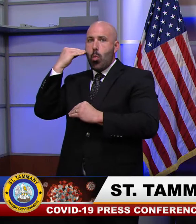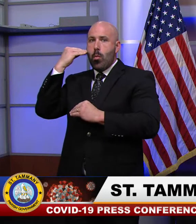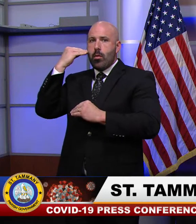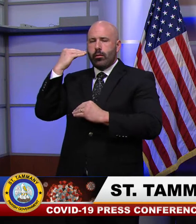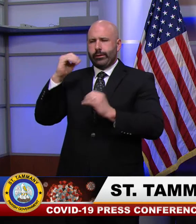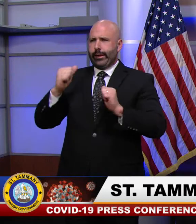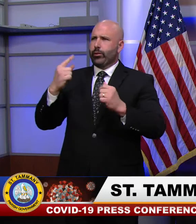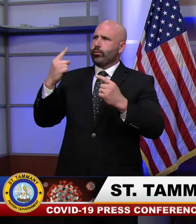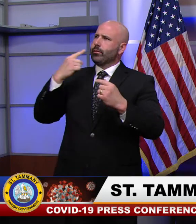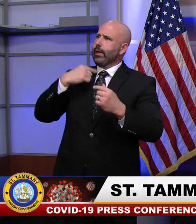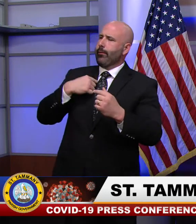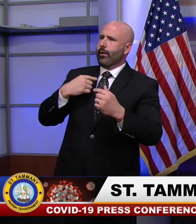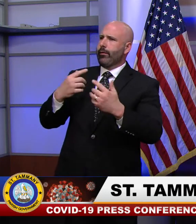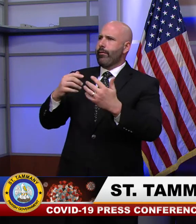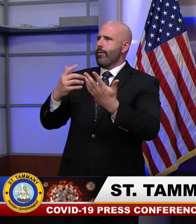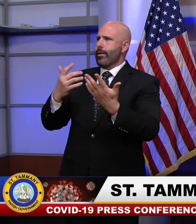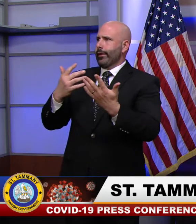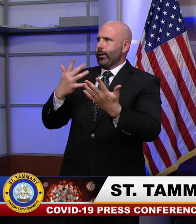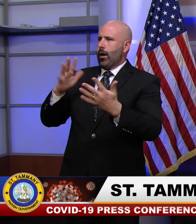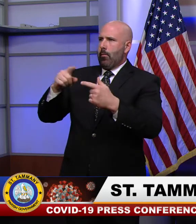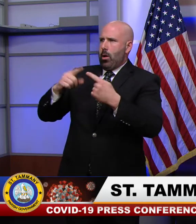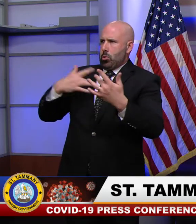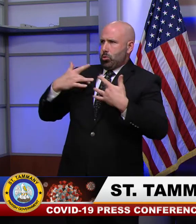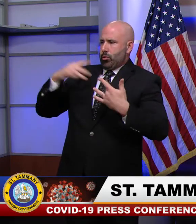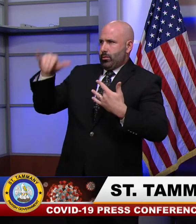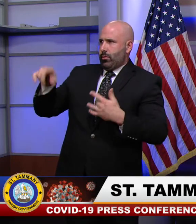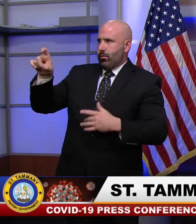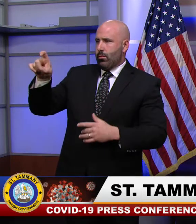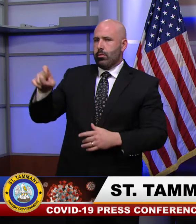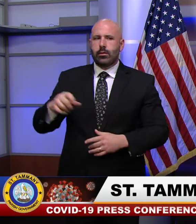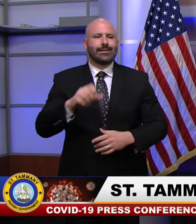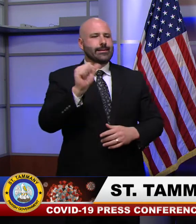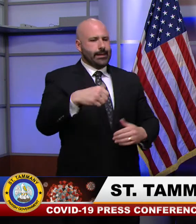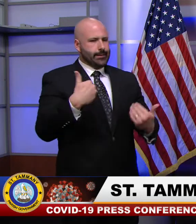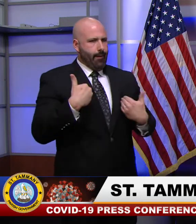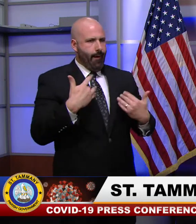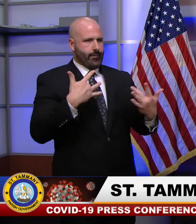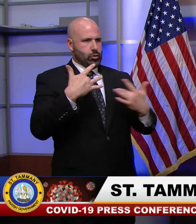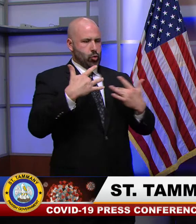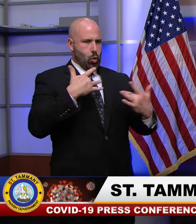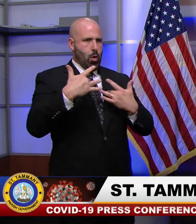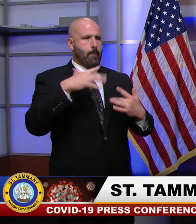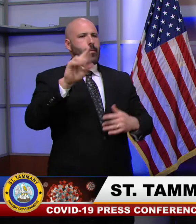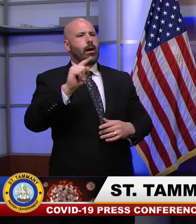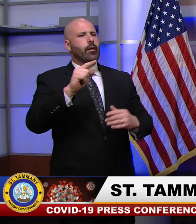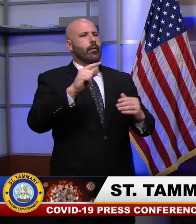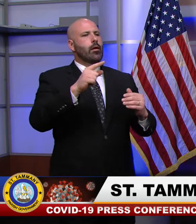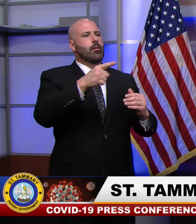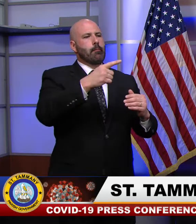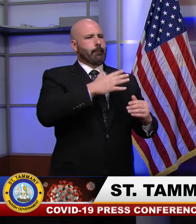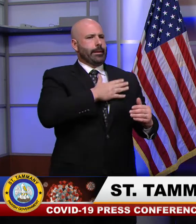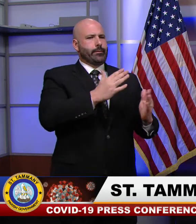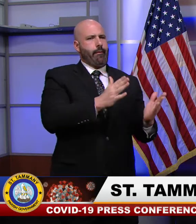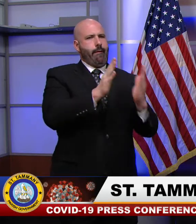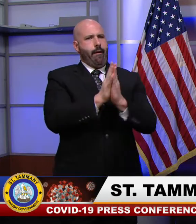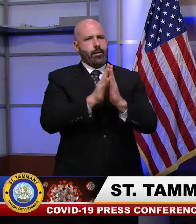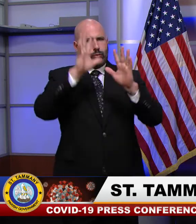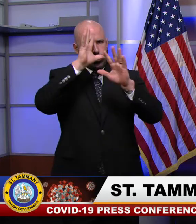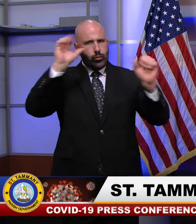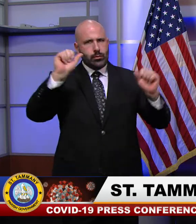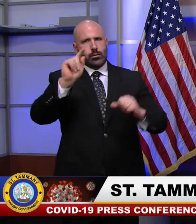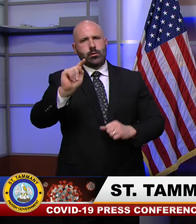interim. Yes, I have the concerns, but I would ask that you refer your question to Superintendent Trey Foltz,